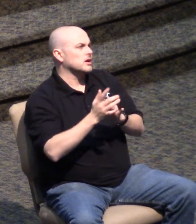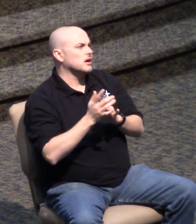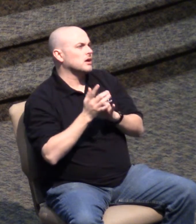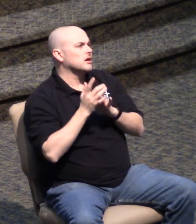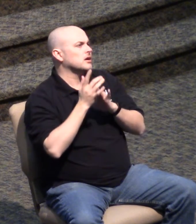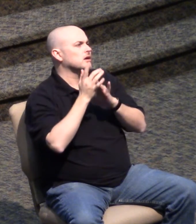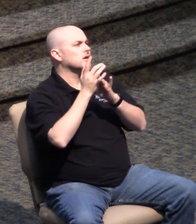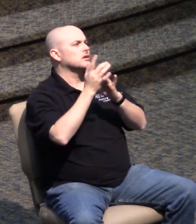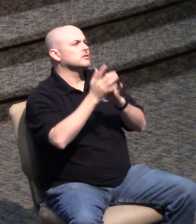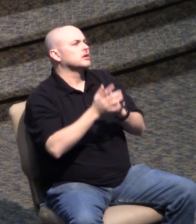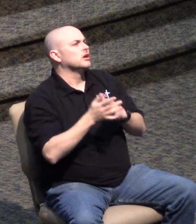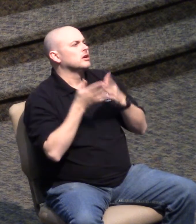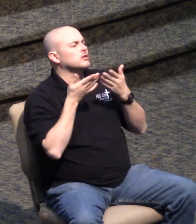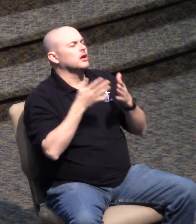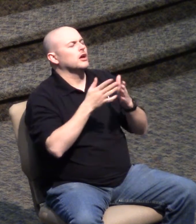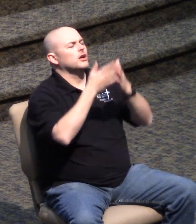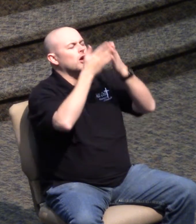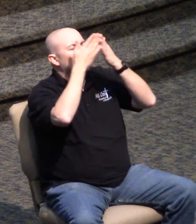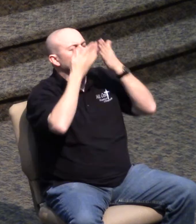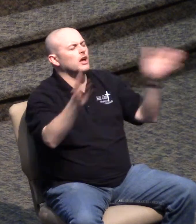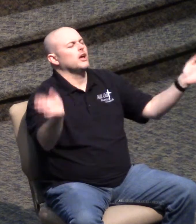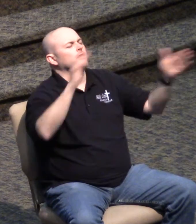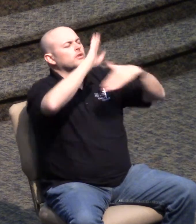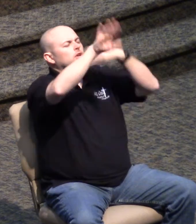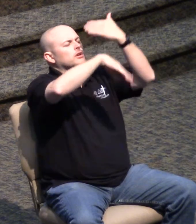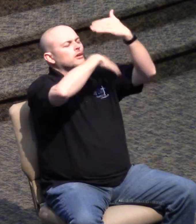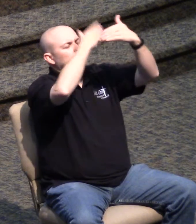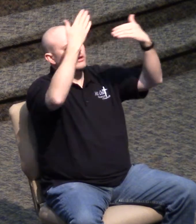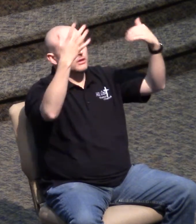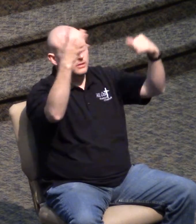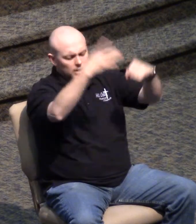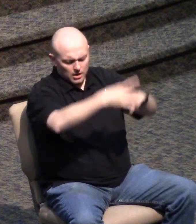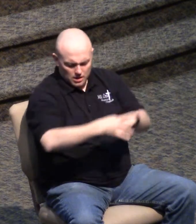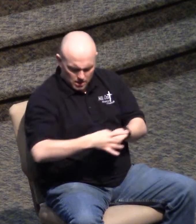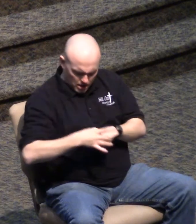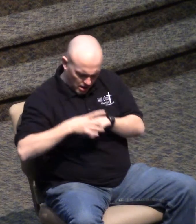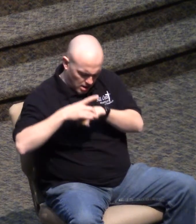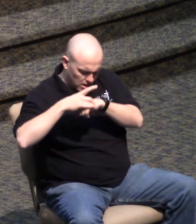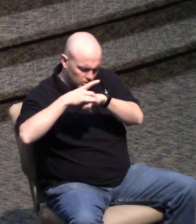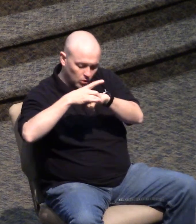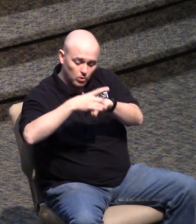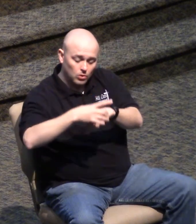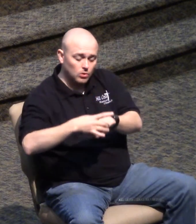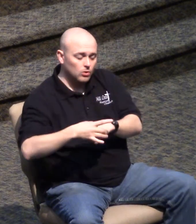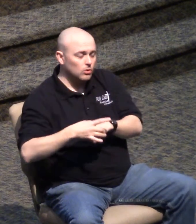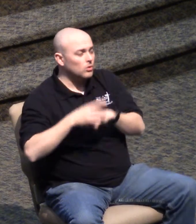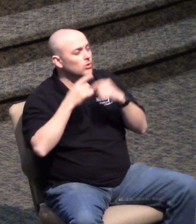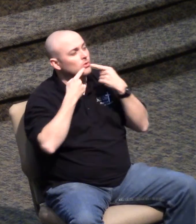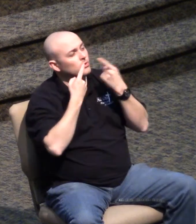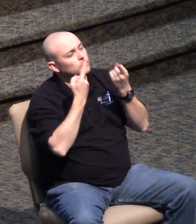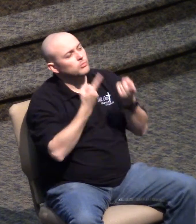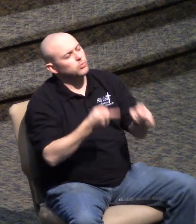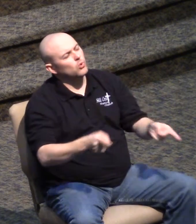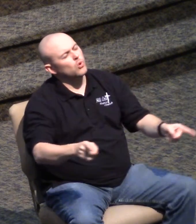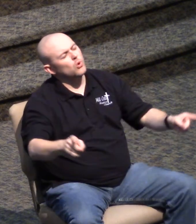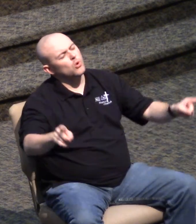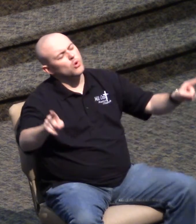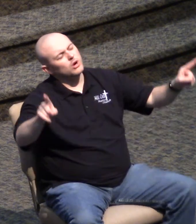Jesus. Oh, let all heaven and earth. That's